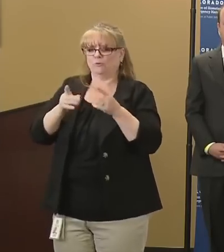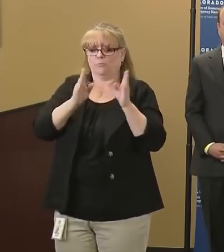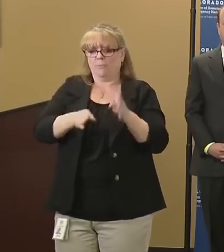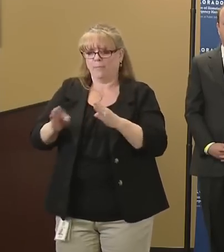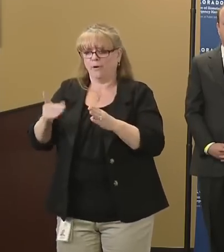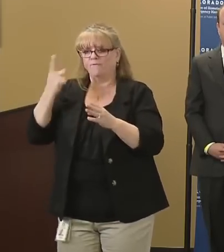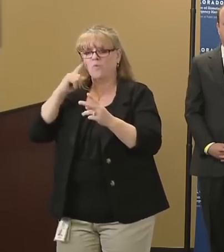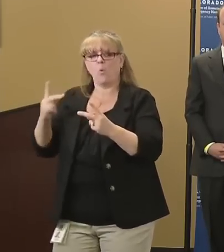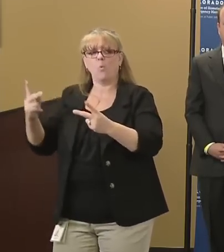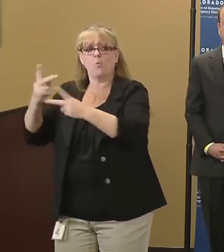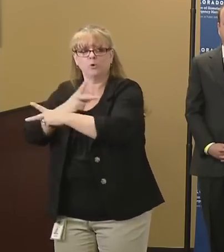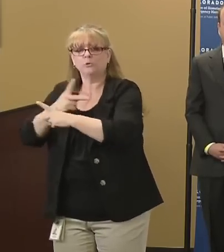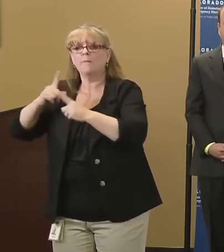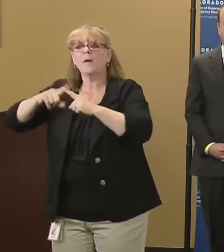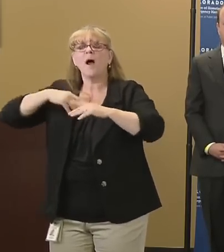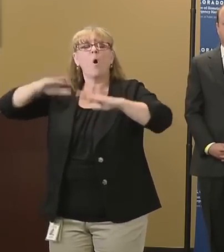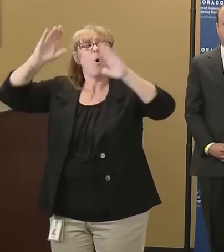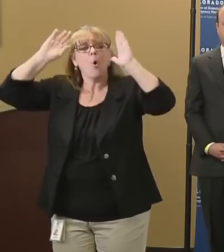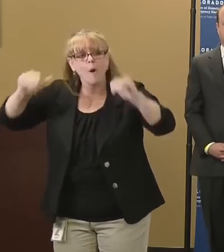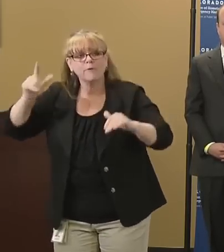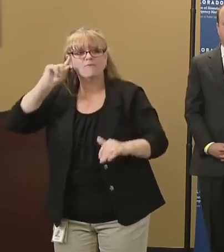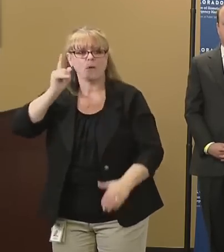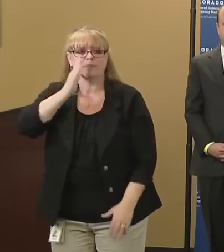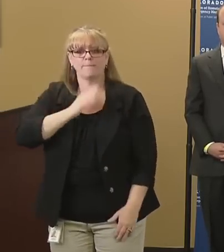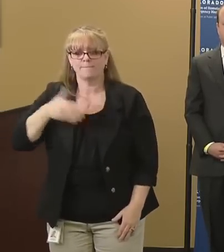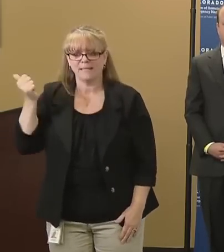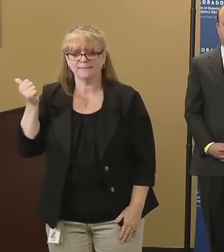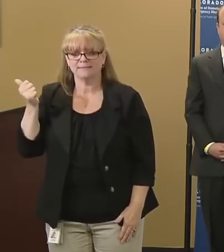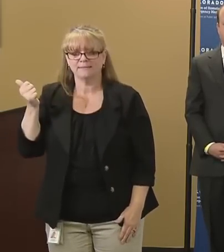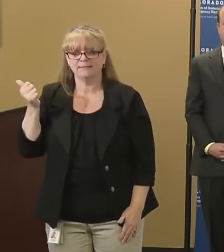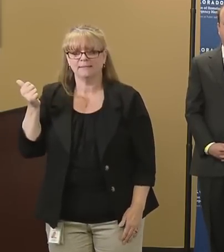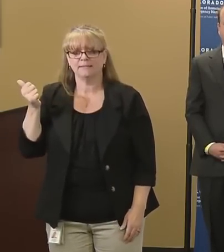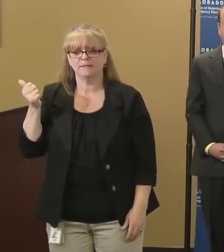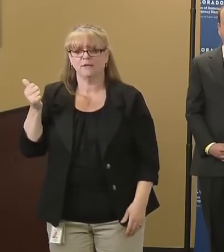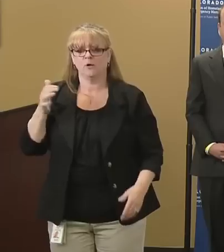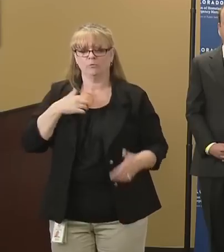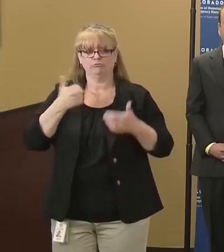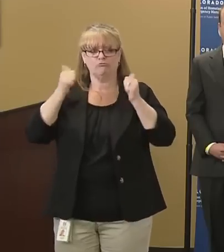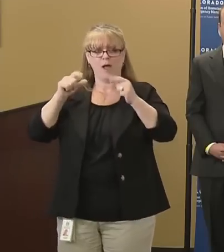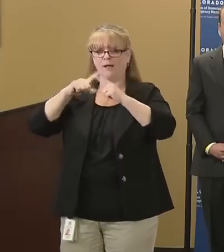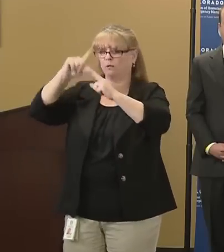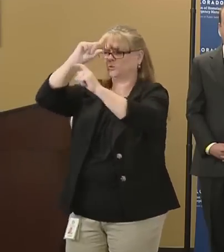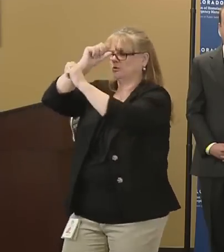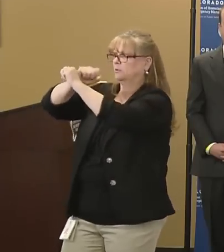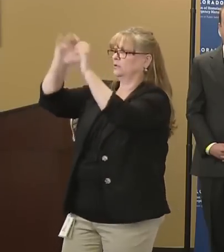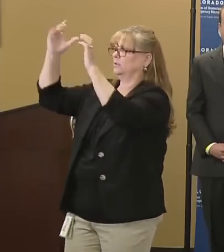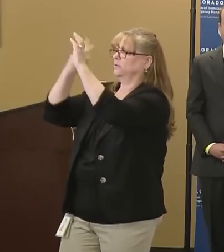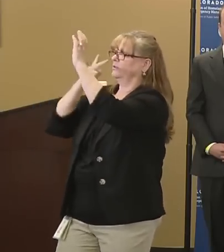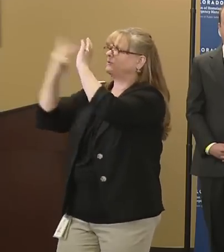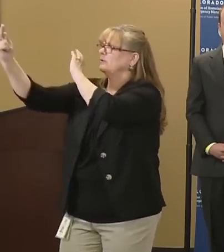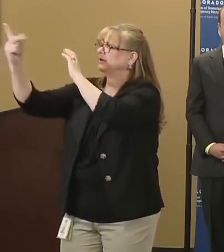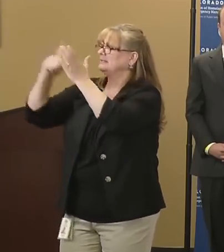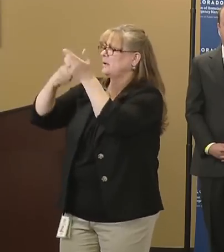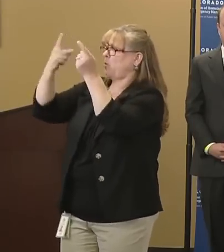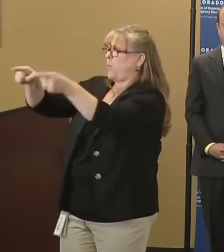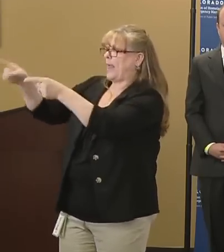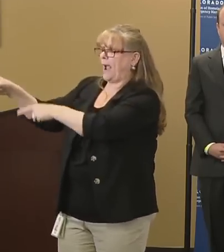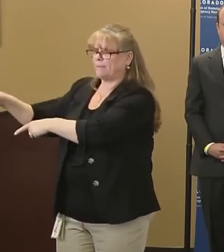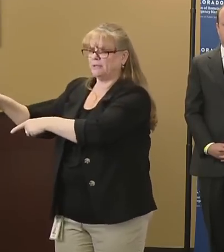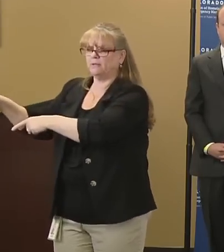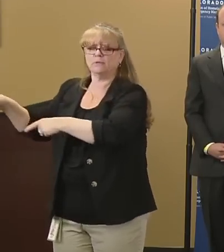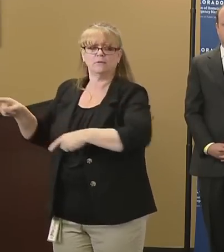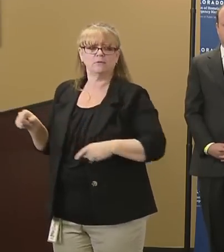are doing is making sure we're prepared for almost anything that can happen. As the governor said, we can model things out, and